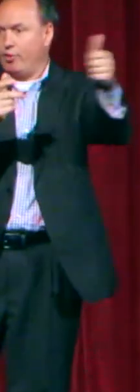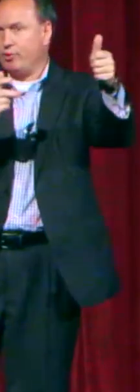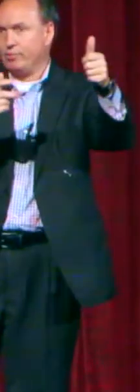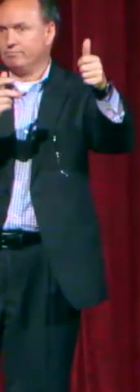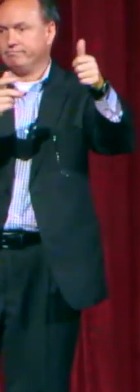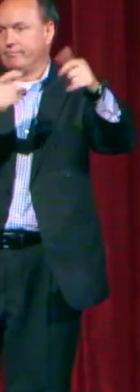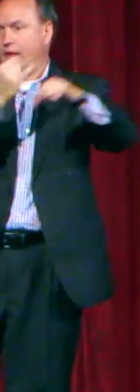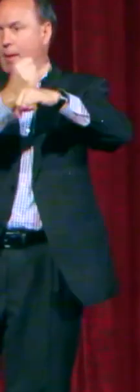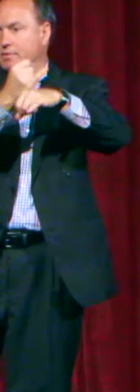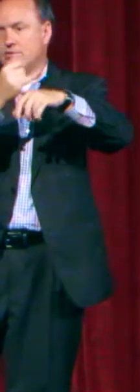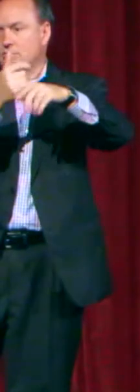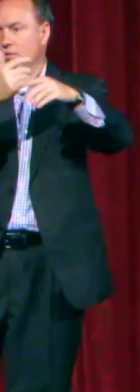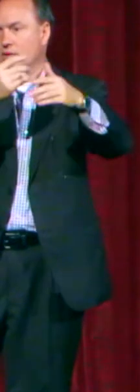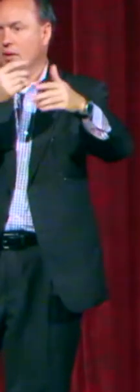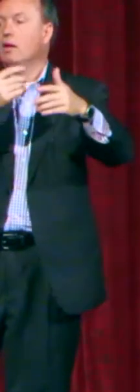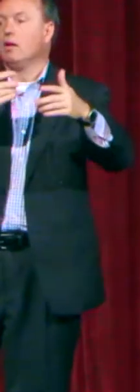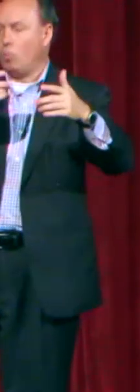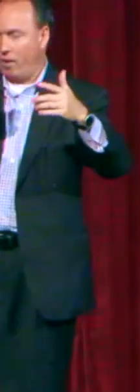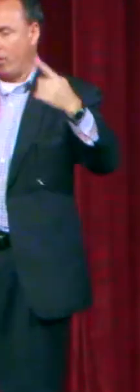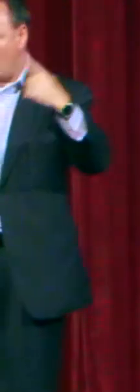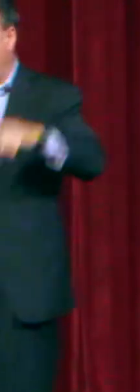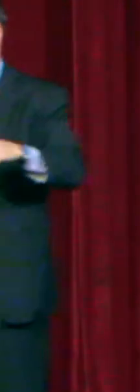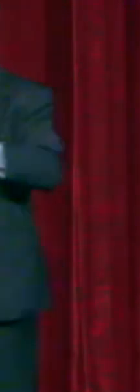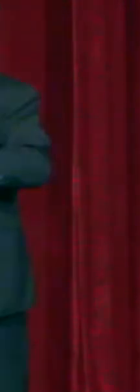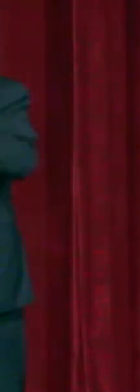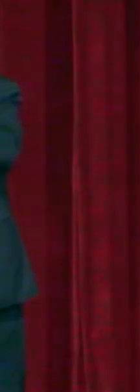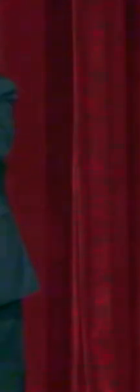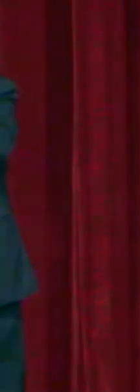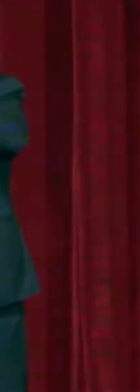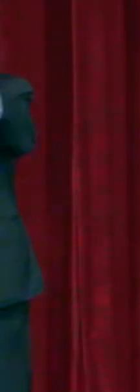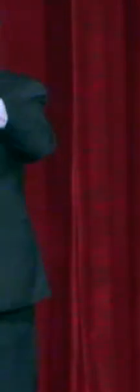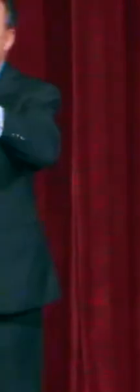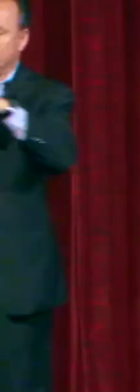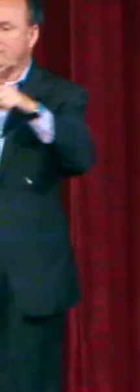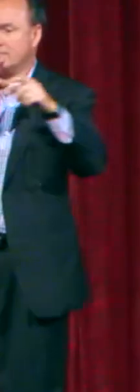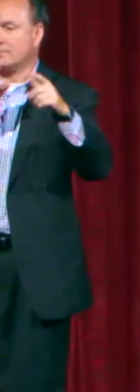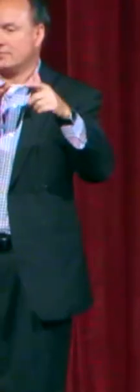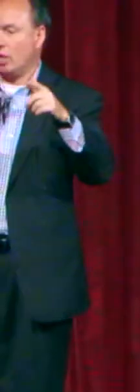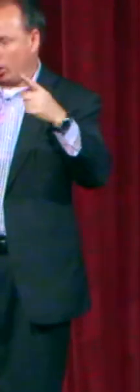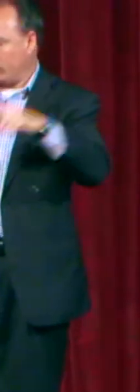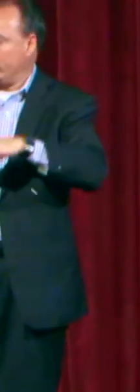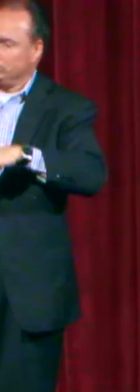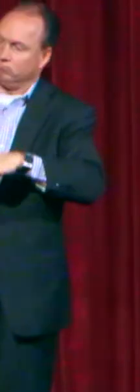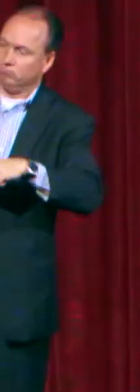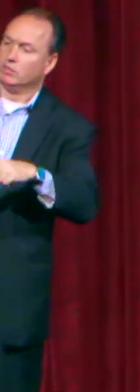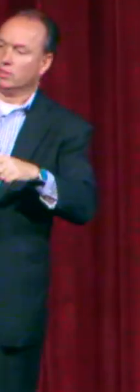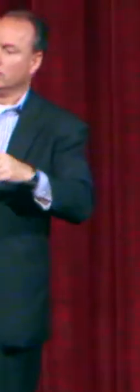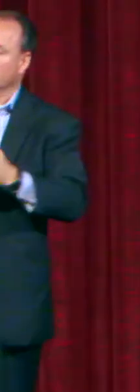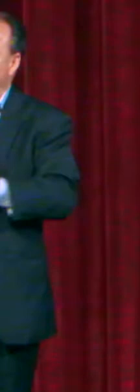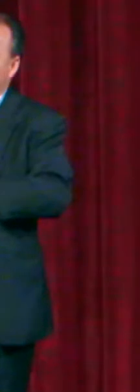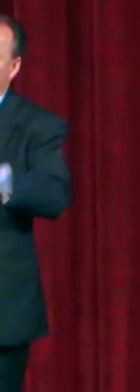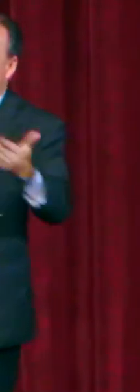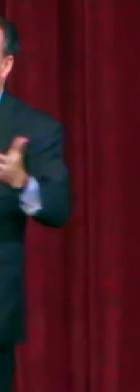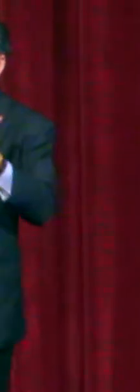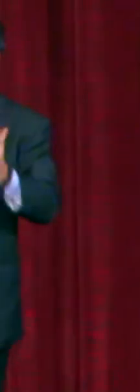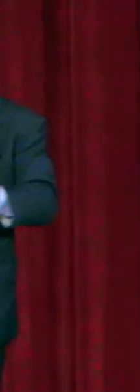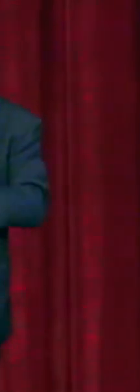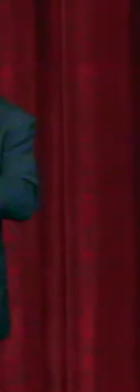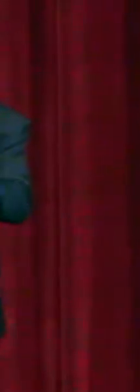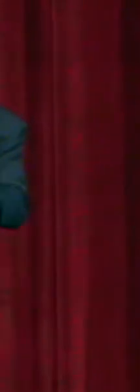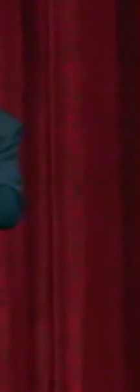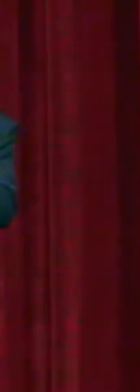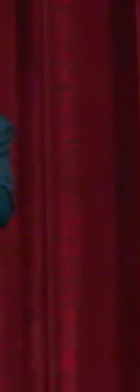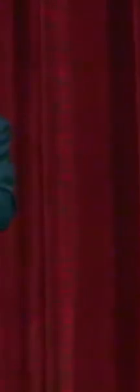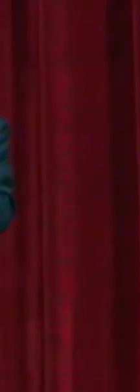memorandums of understanding or agreement with other buildings or other businesses to take our students there if